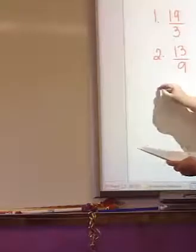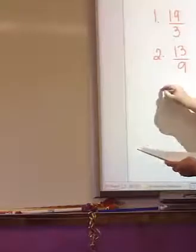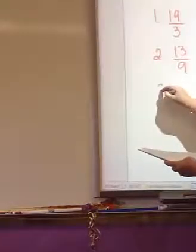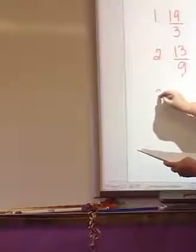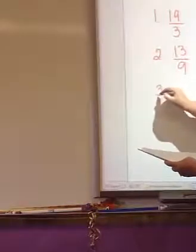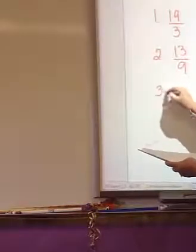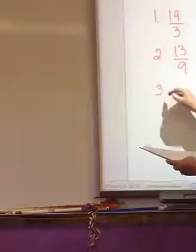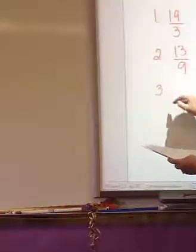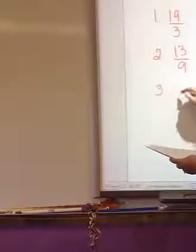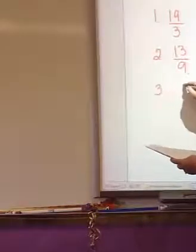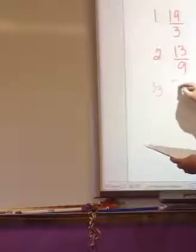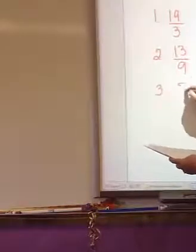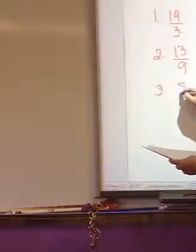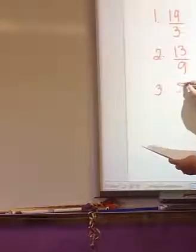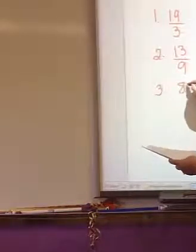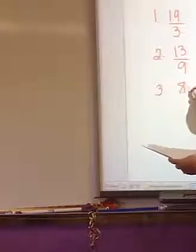13/9.